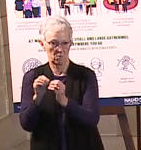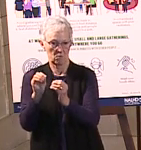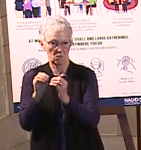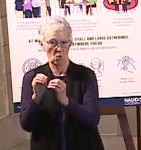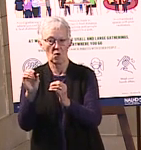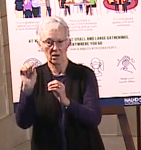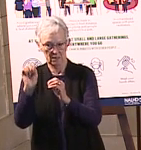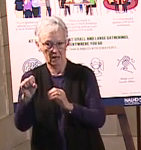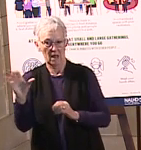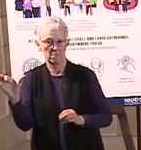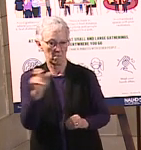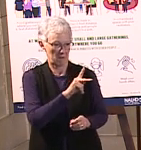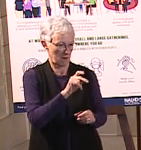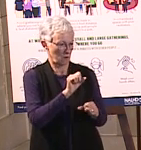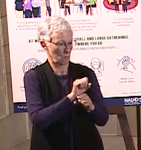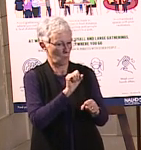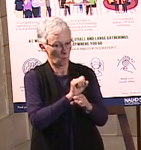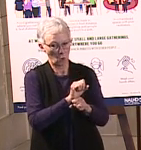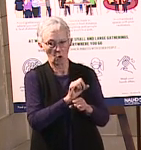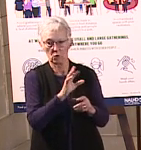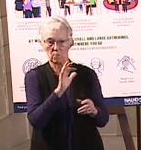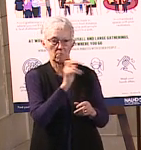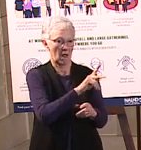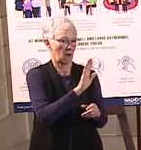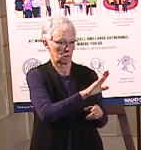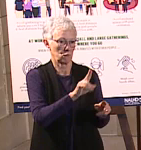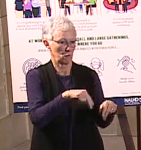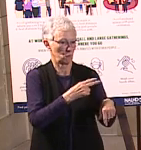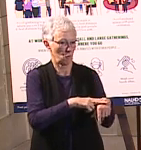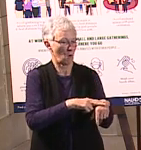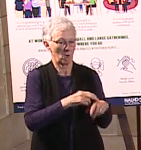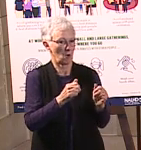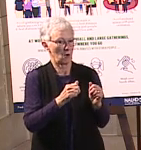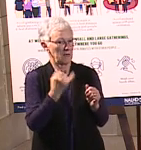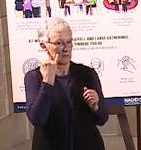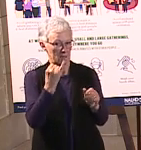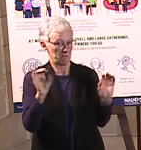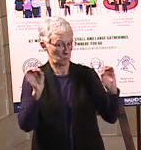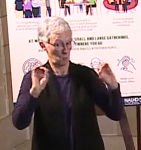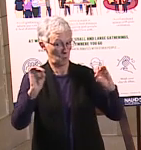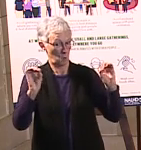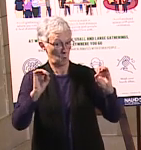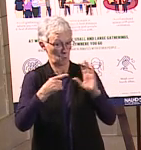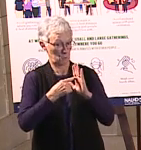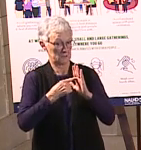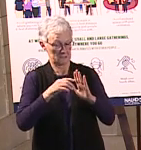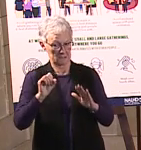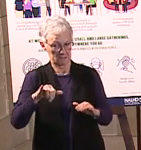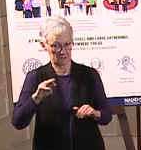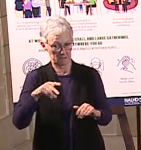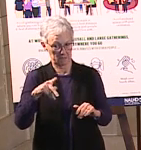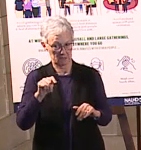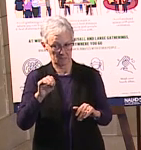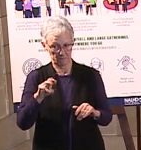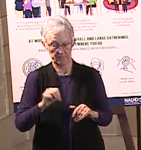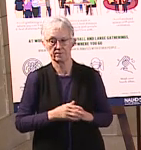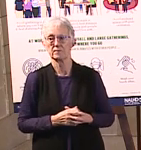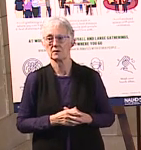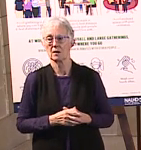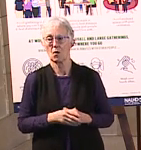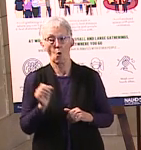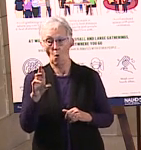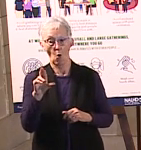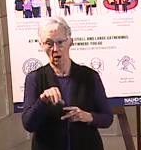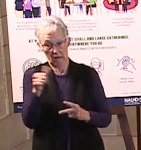so that if you do start developing symptoms, you go back home right away. Or, that's one option. Another option is just to wait 10